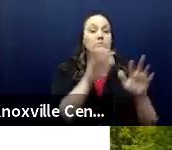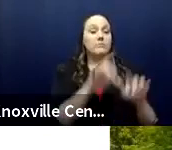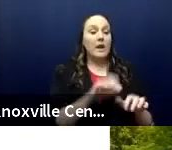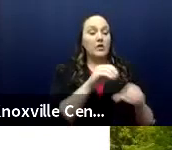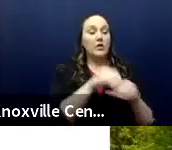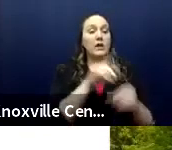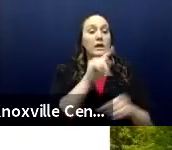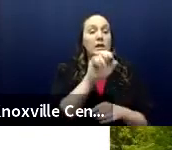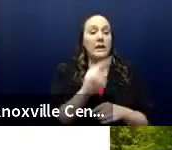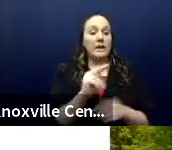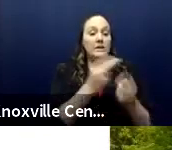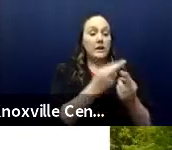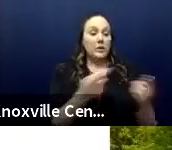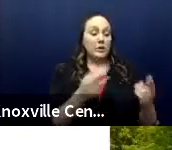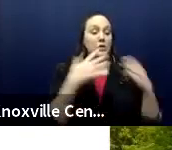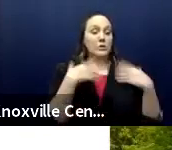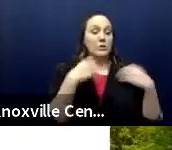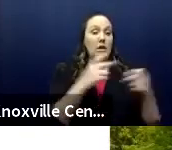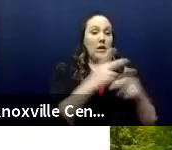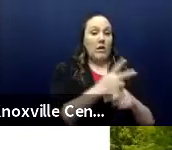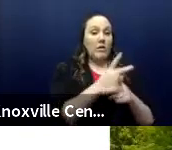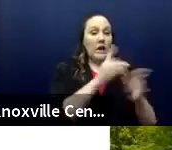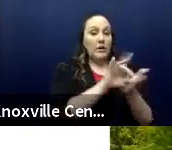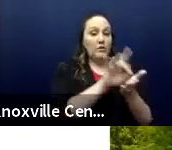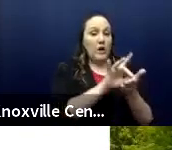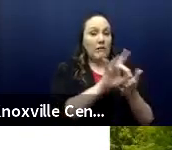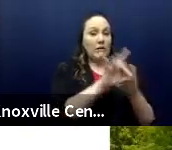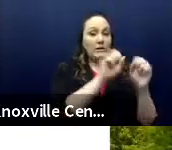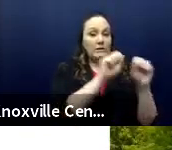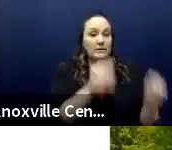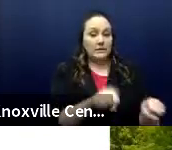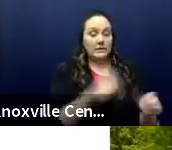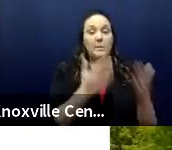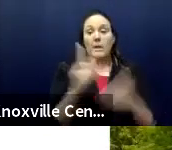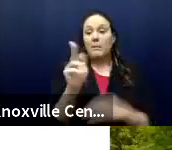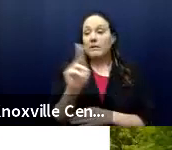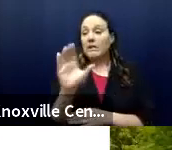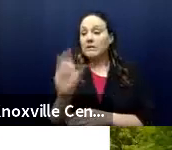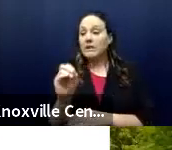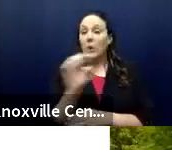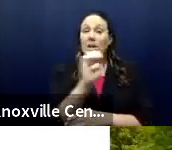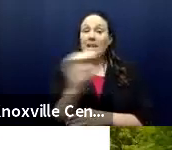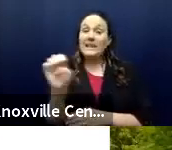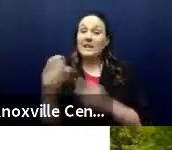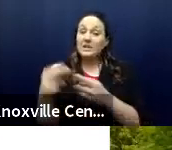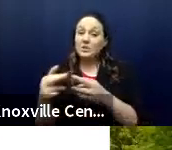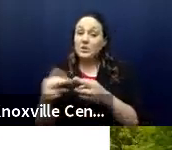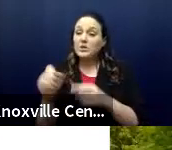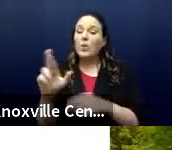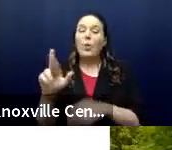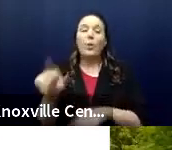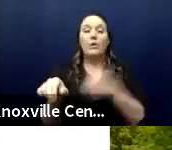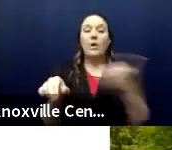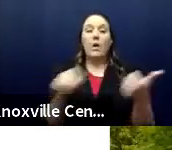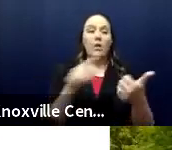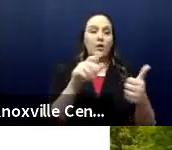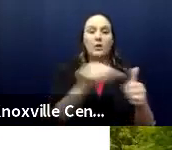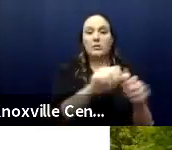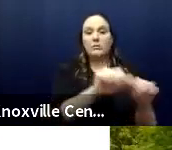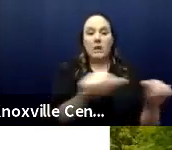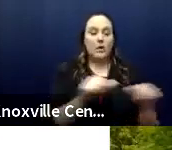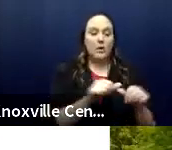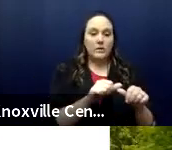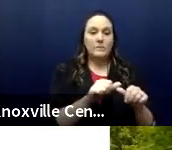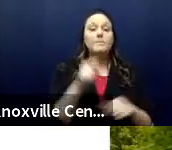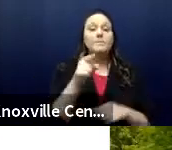Tracking System, or HERTS. It may reflect Knox County, East Region, or patients from other jurisdictions. For this benchmark,